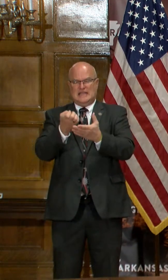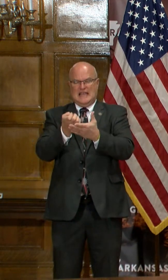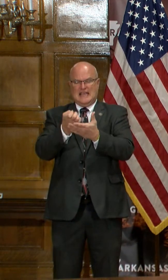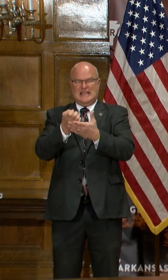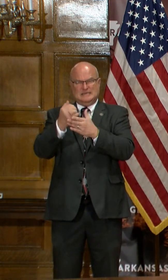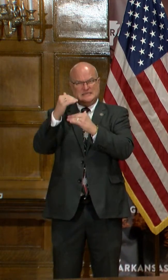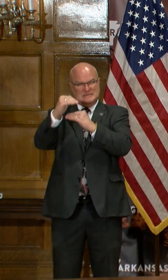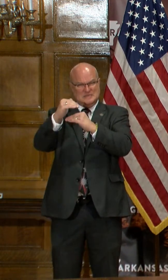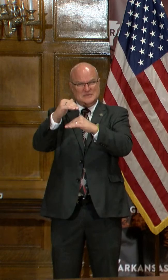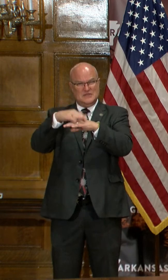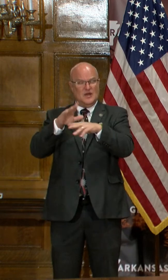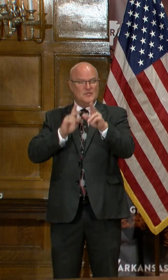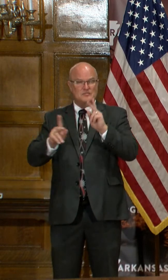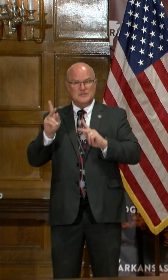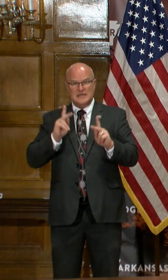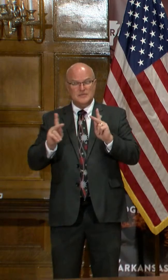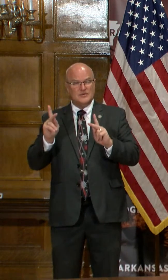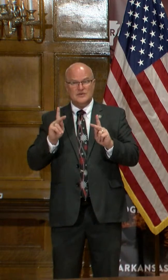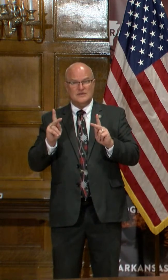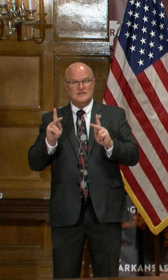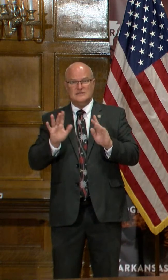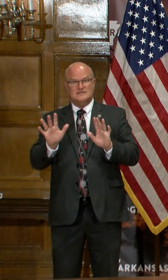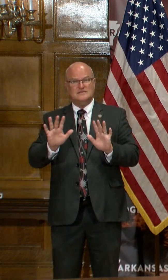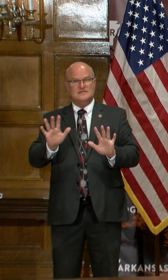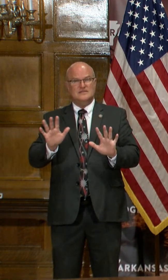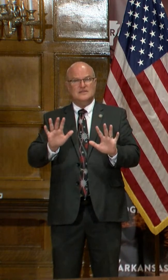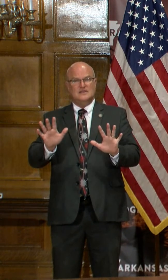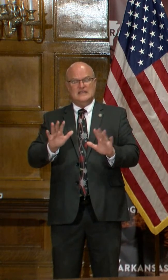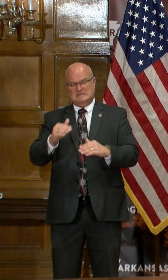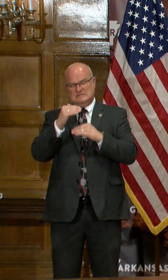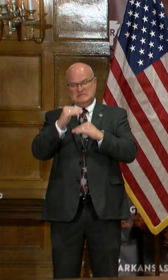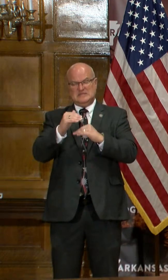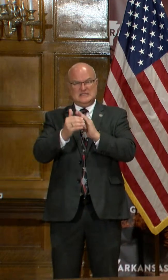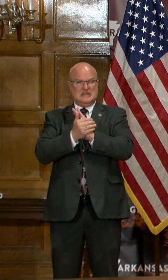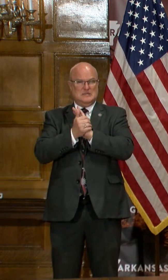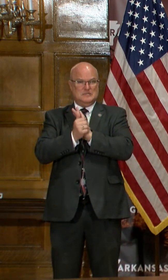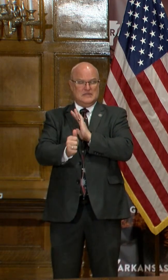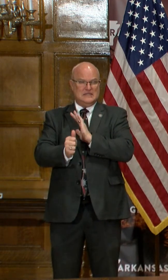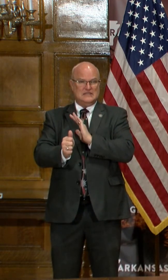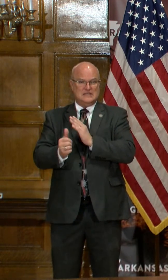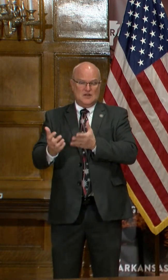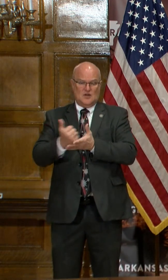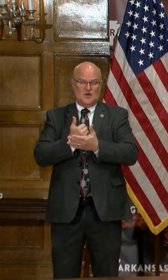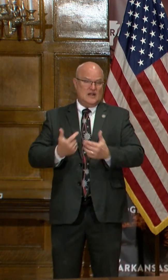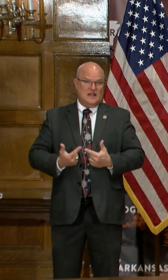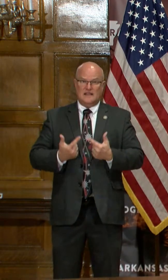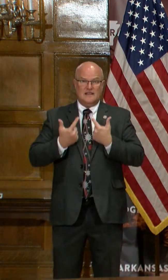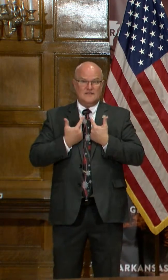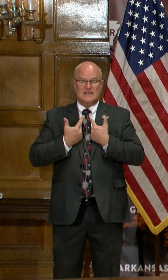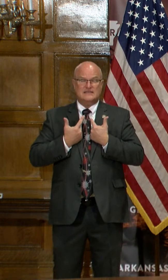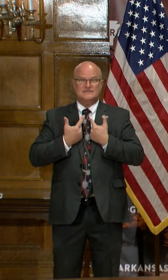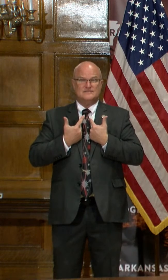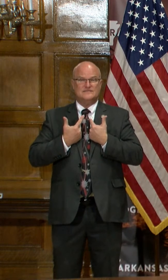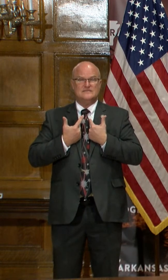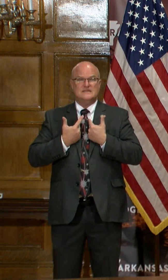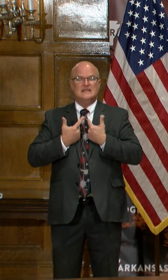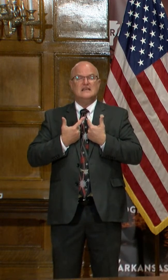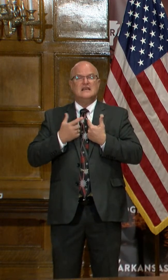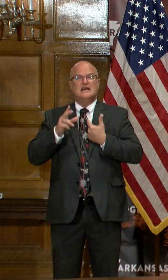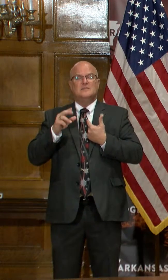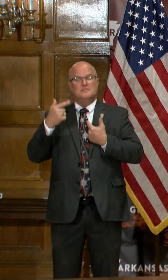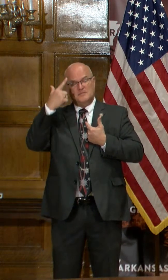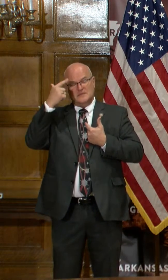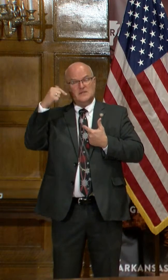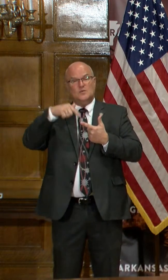economic restrictions on people and restrict their ability to make a living unless we have